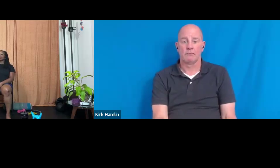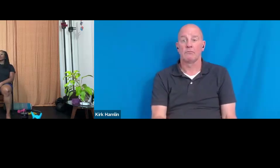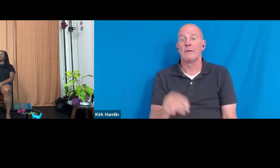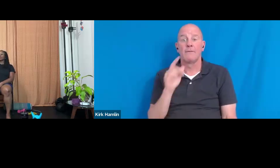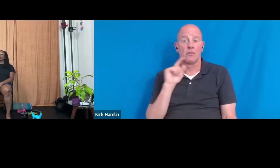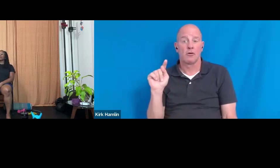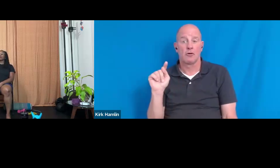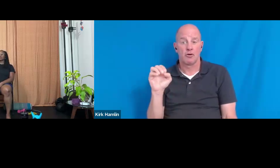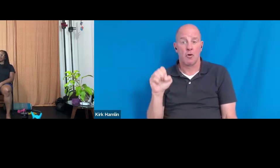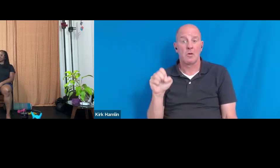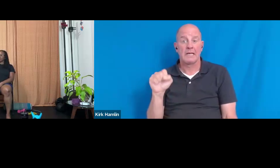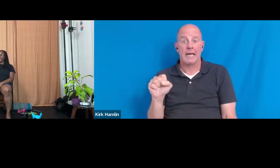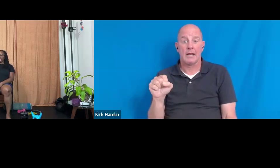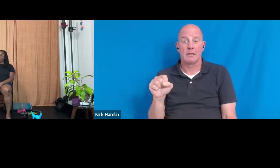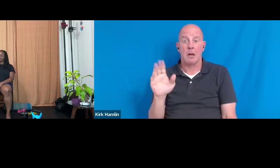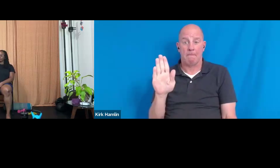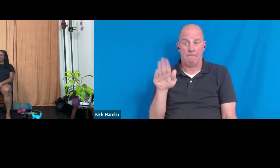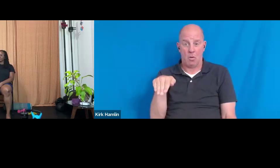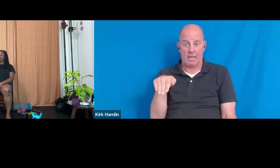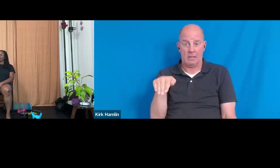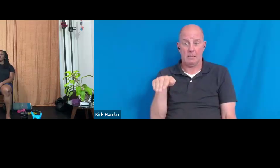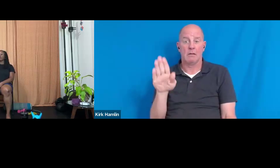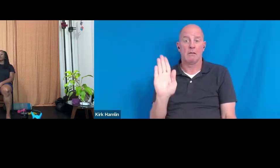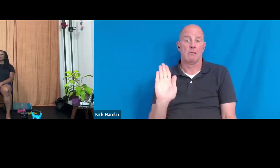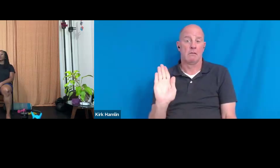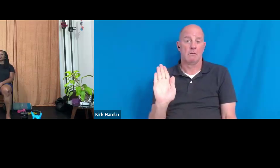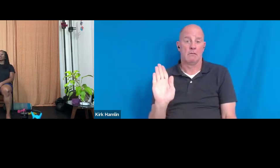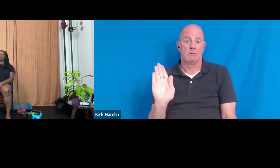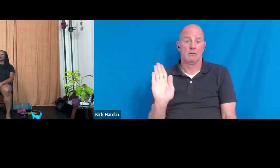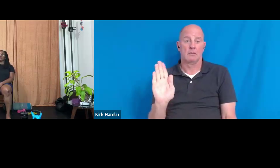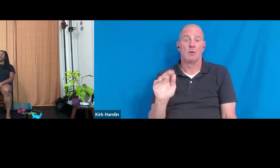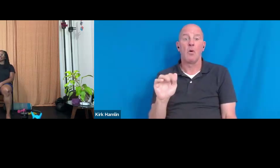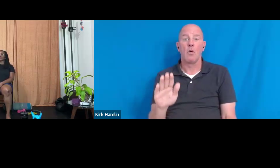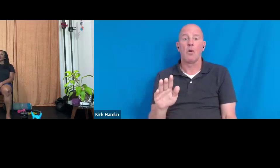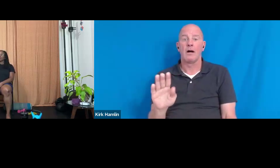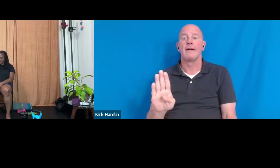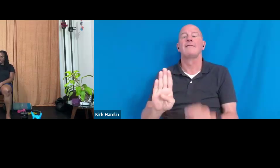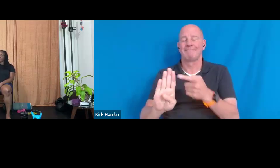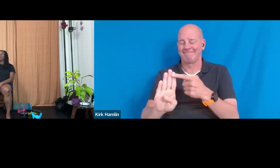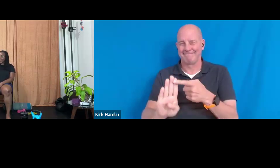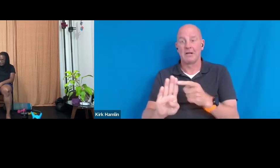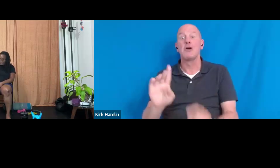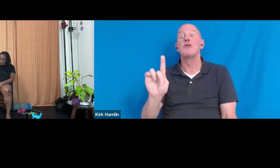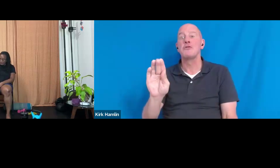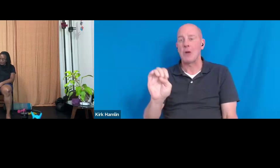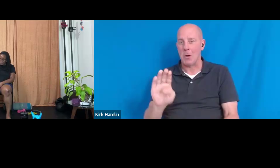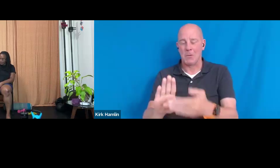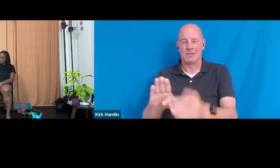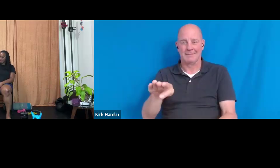toe or pull the toe, words are hard, or pull the toes towards your